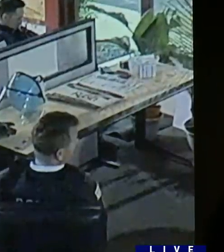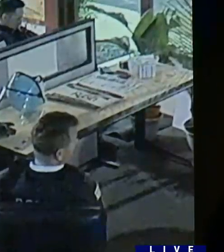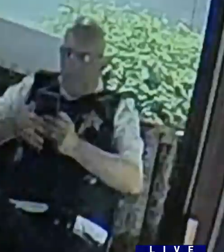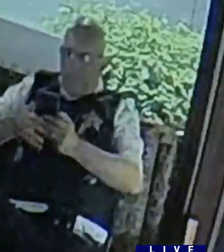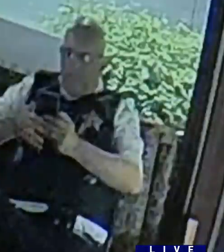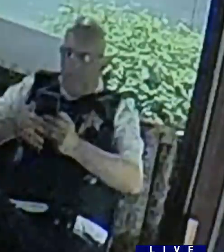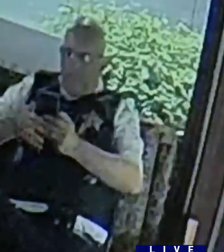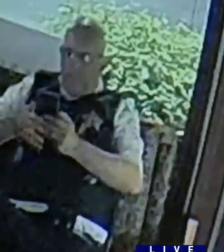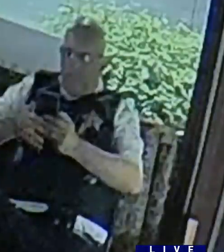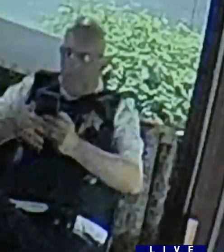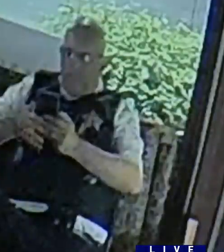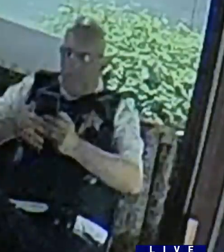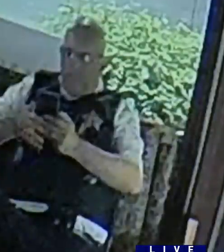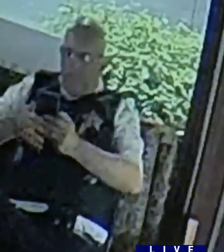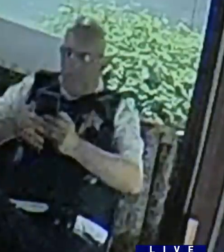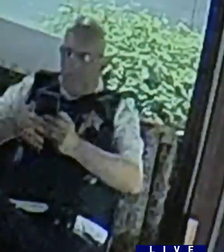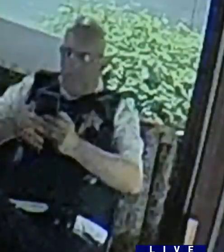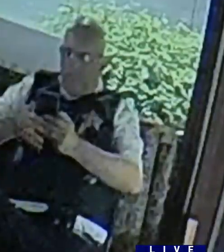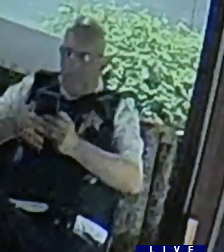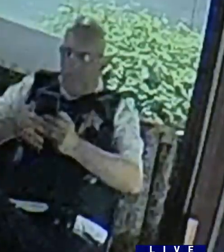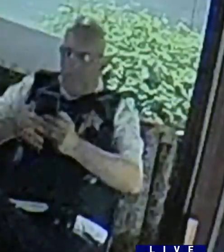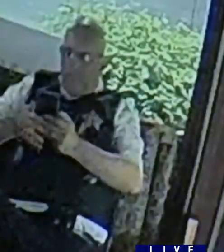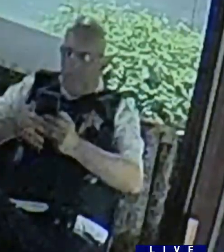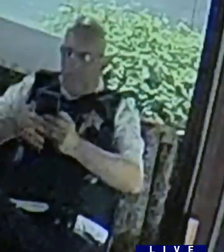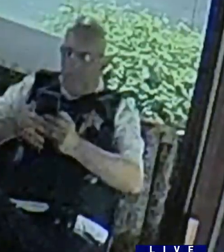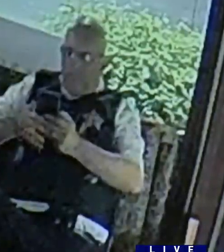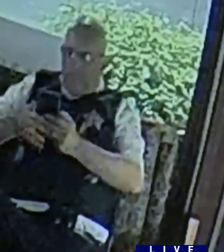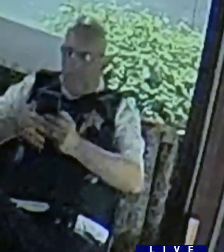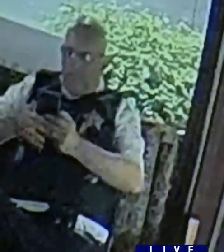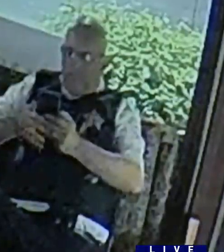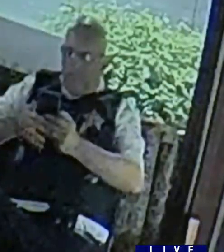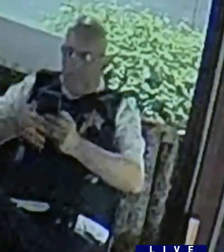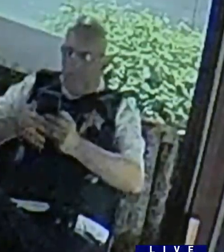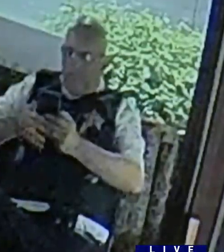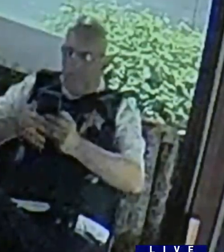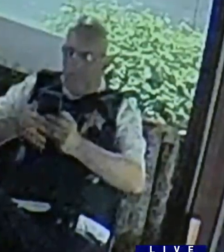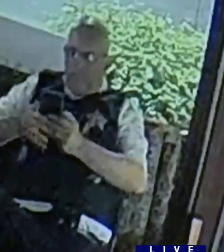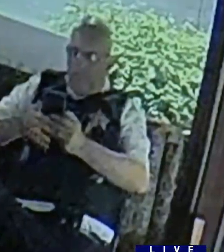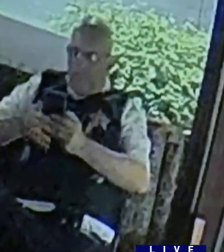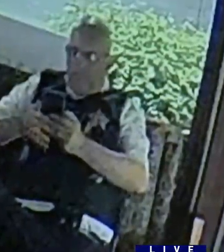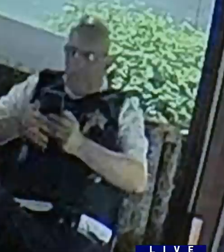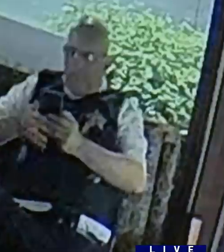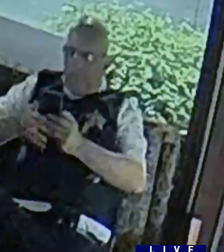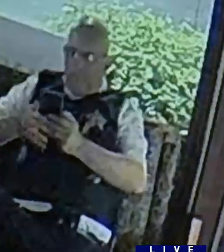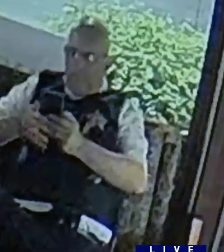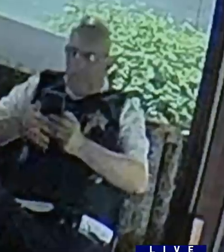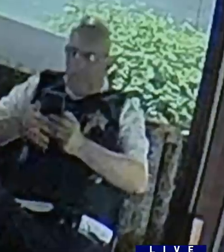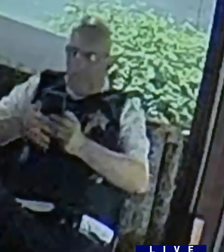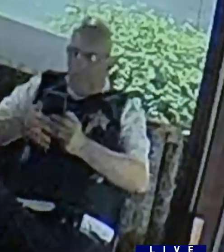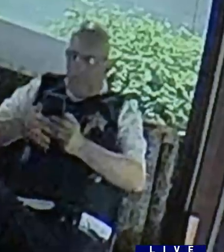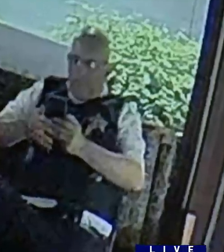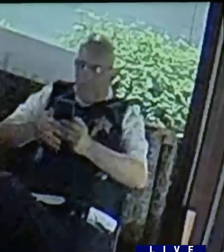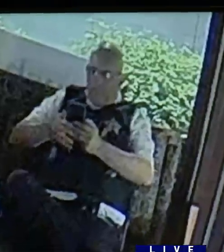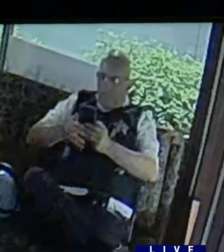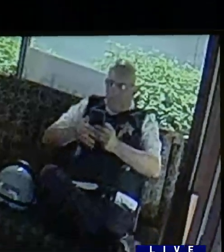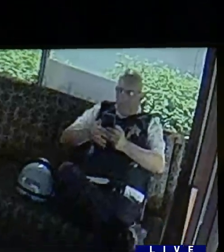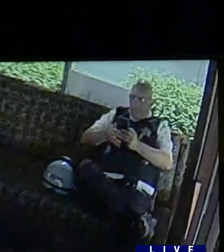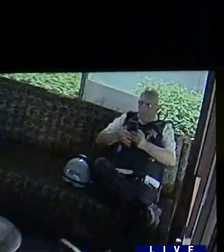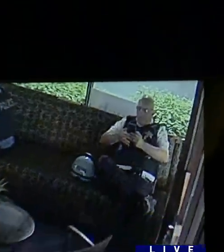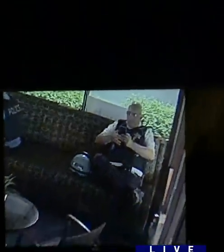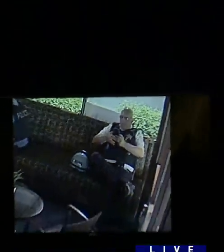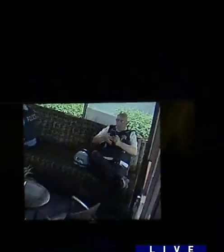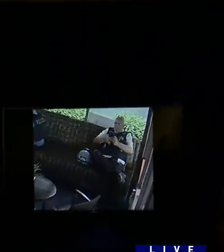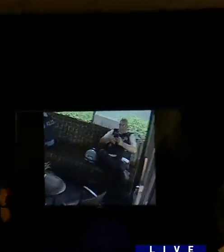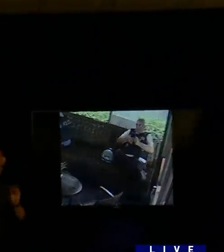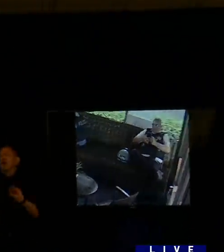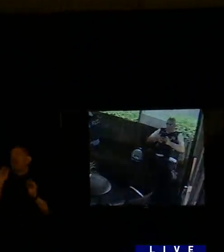And I can tell you one thing for certain. Not one of these officers will be allowed to hide behind the badge and go on and act